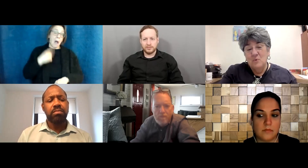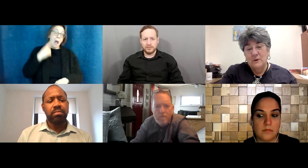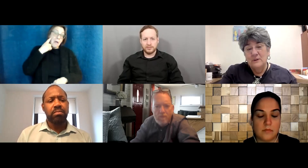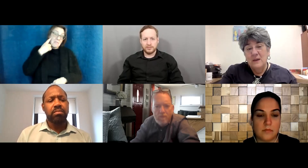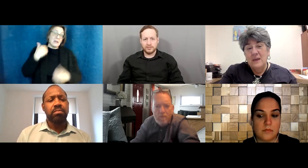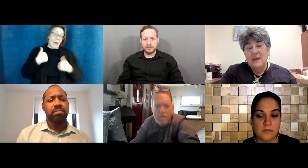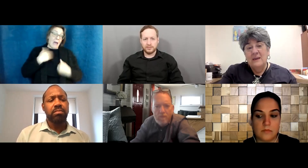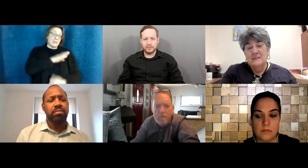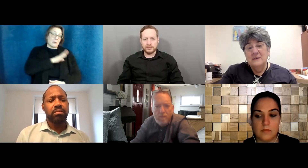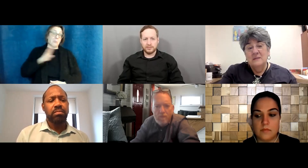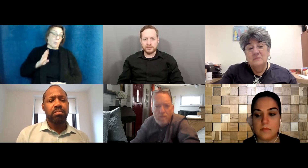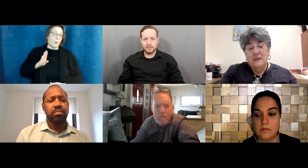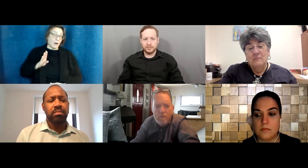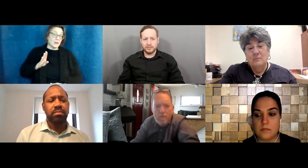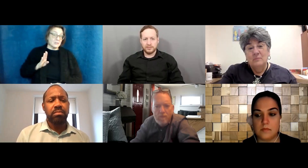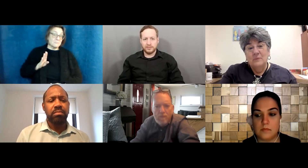a board